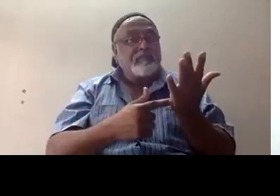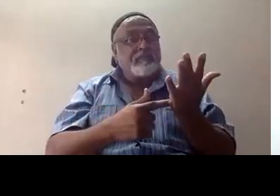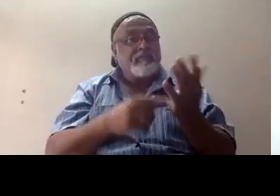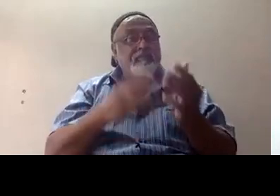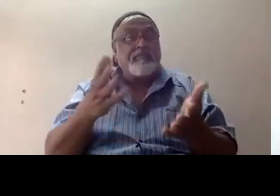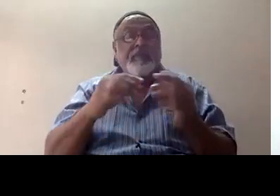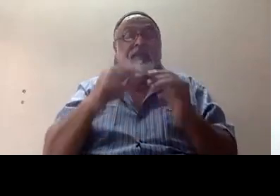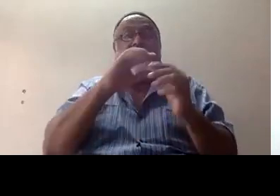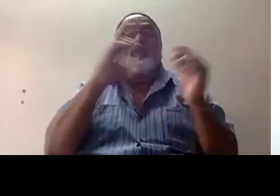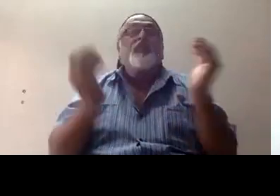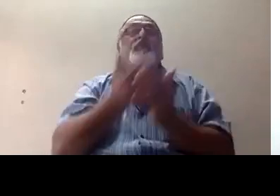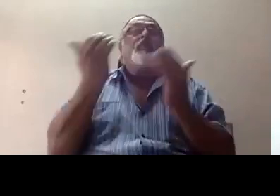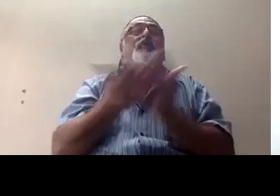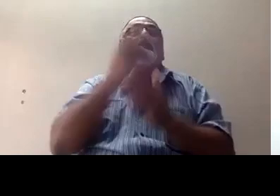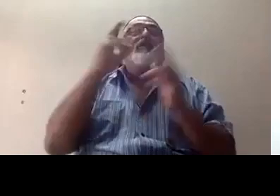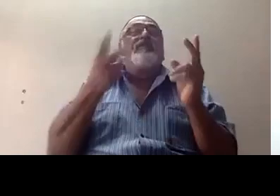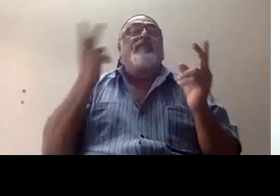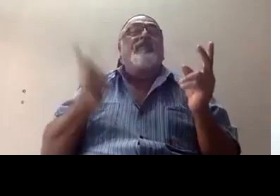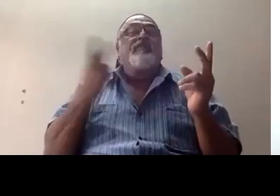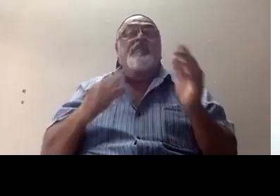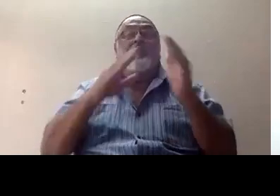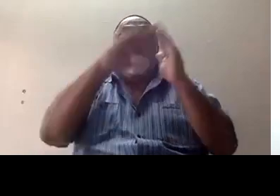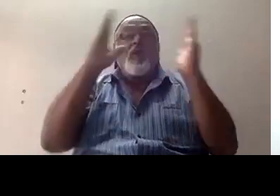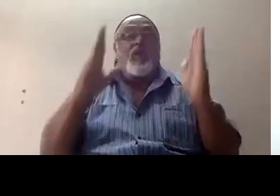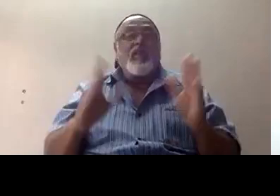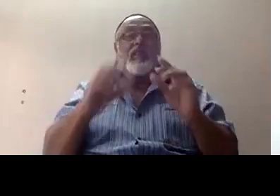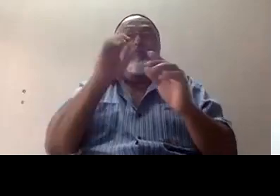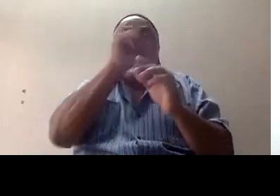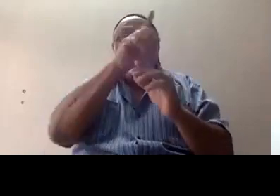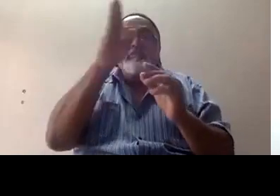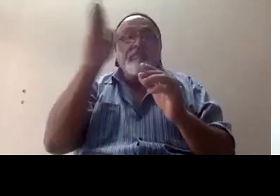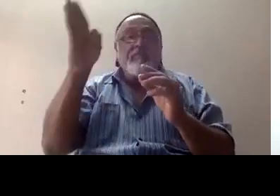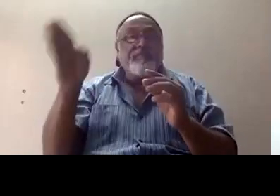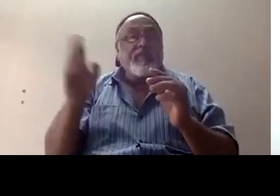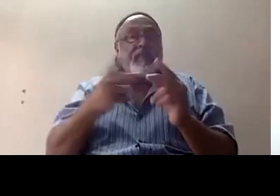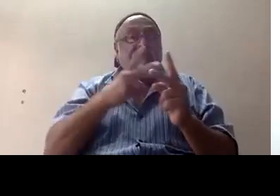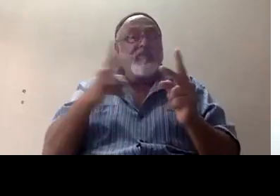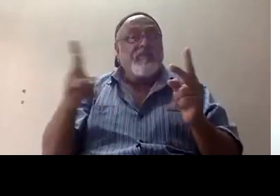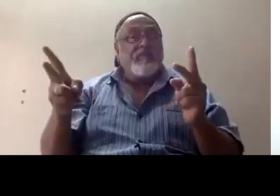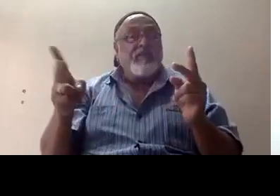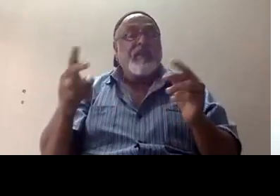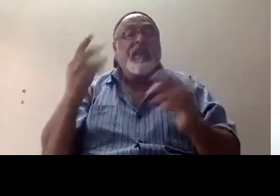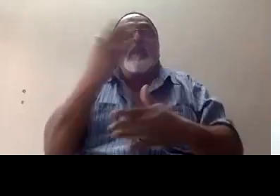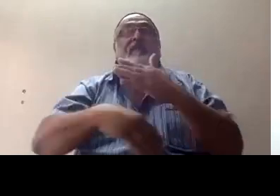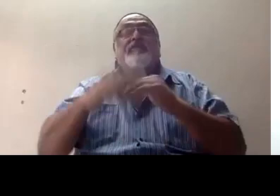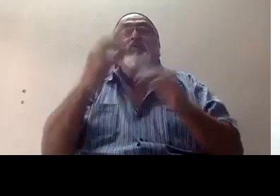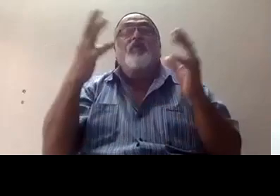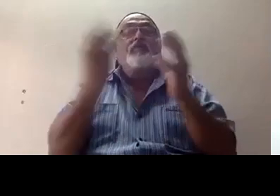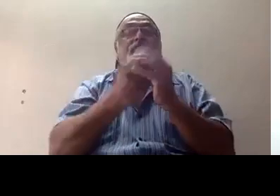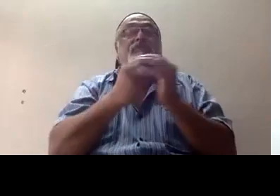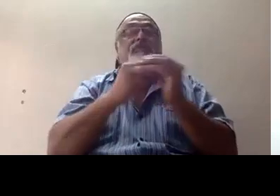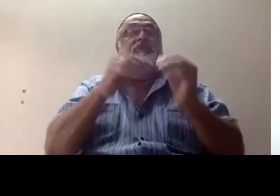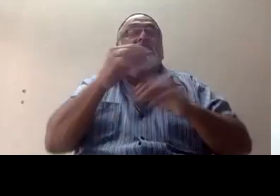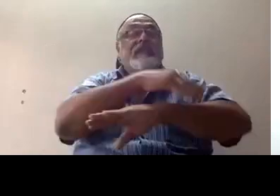path-breaking models for over 250 producer groups with disabilities across the country through design innovation,